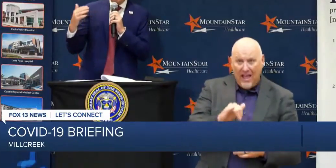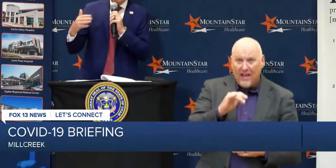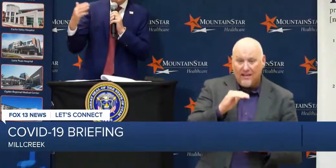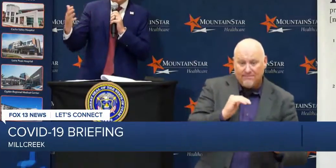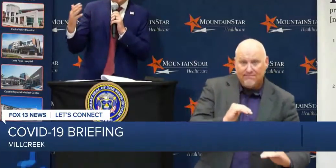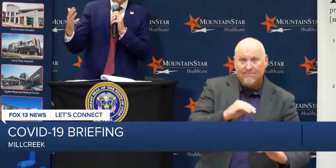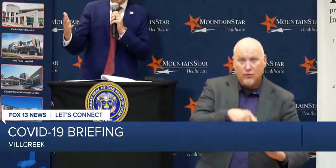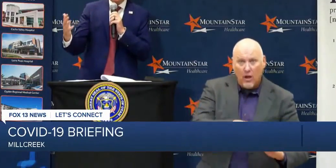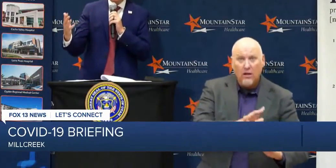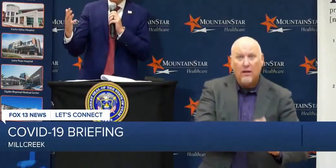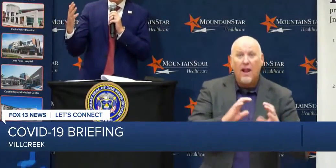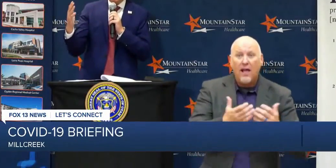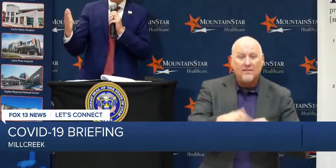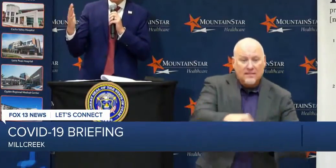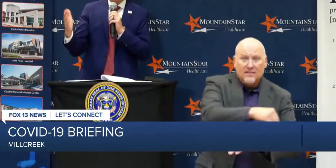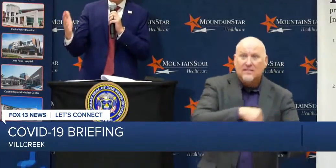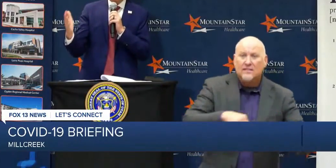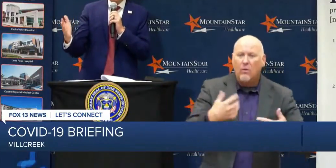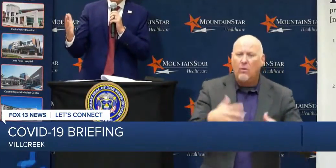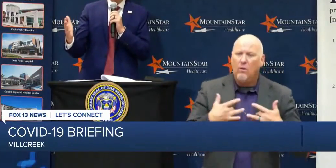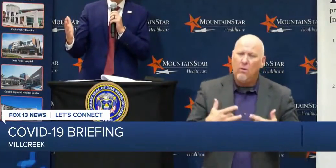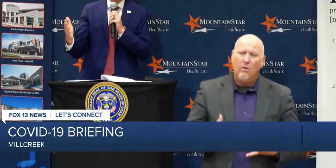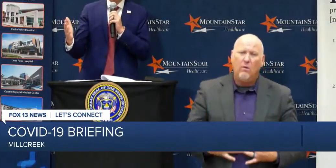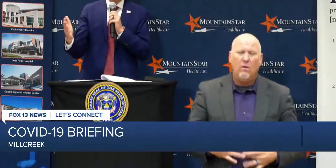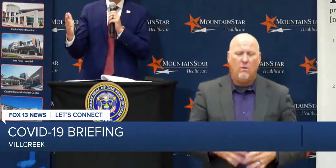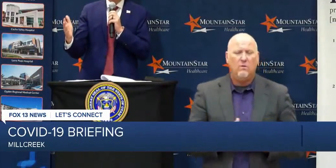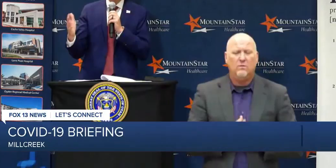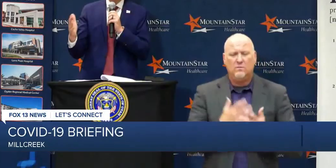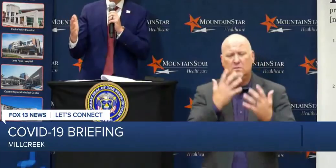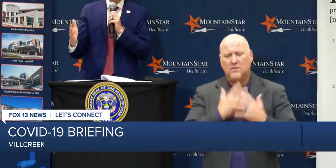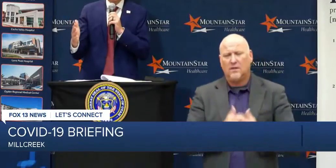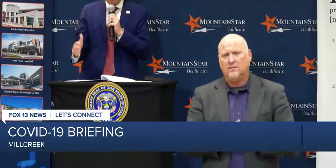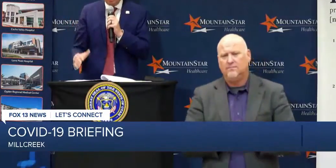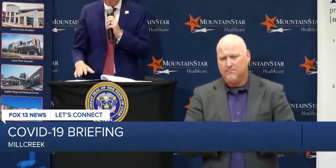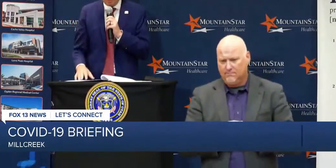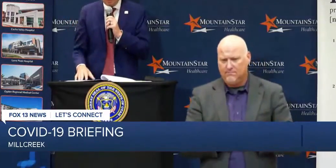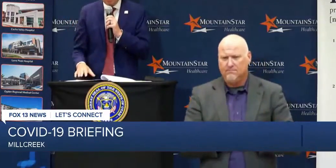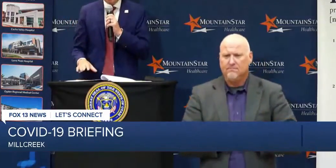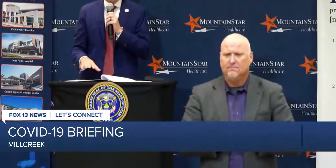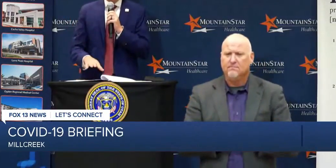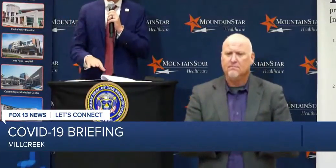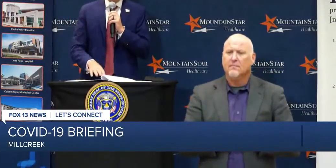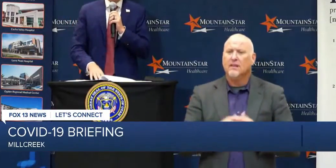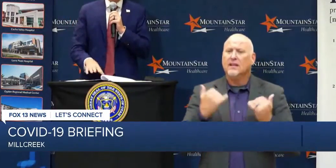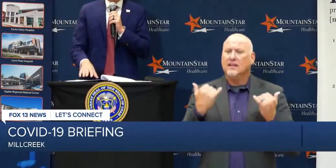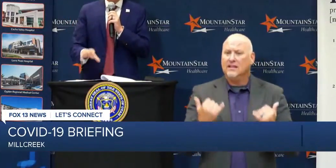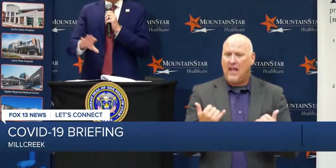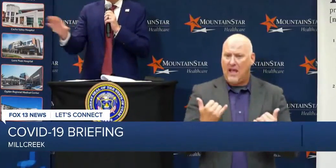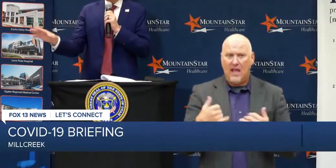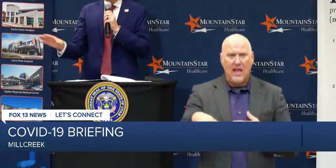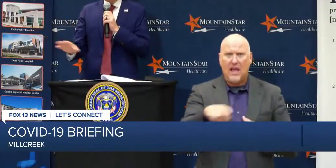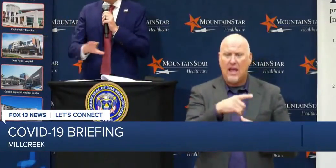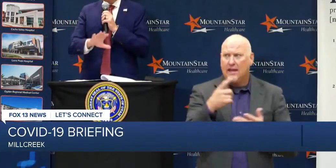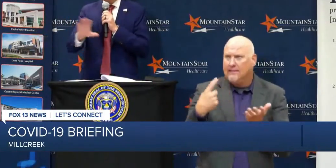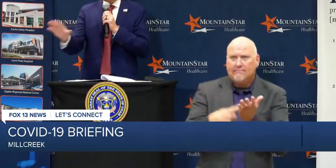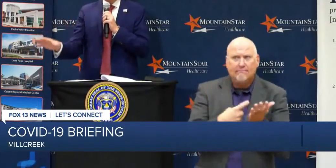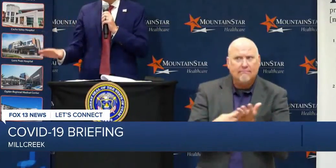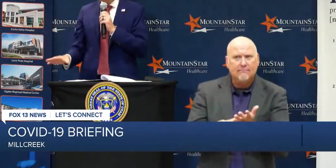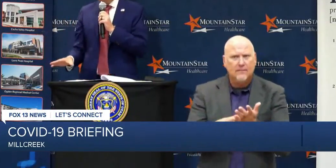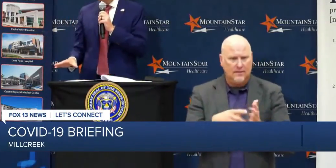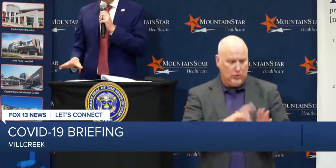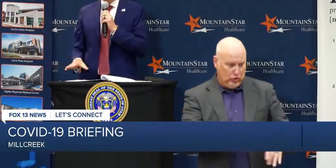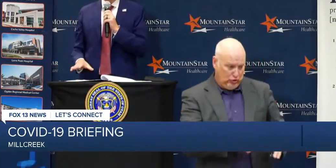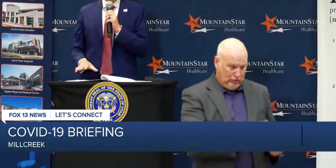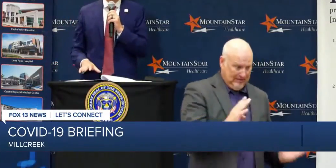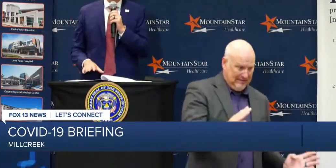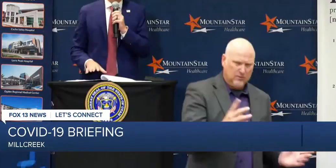So now we get asked about masks and what we're going to do to mandate that. Obviously, right now, as has been well reported by